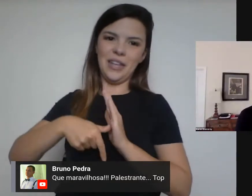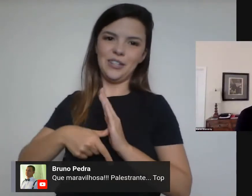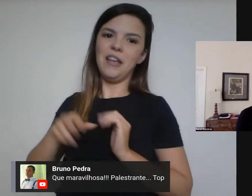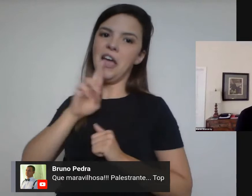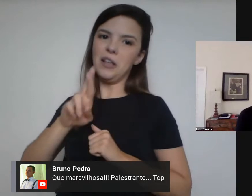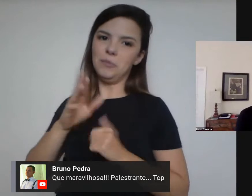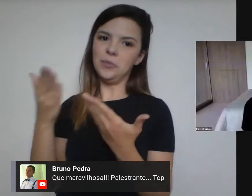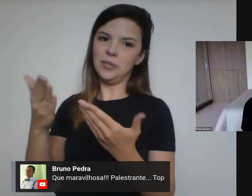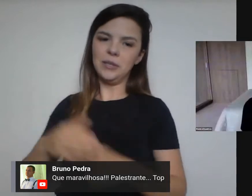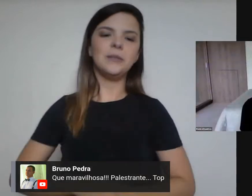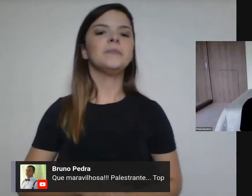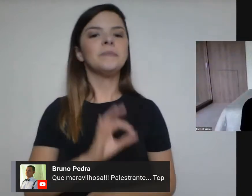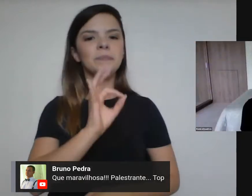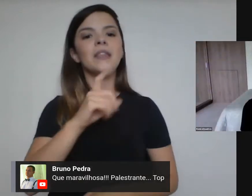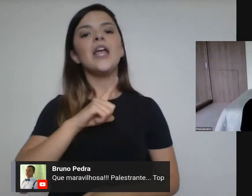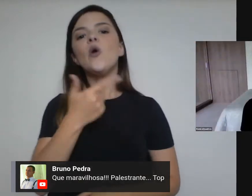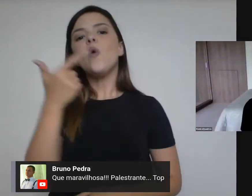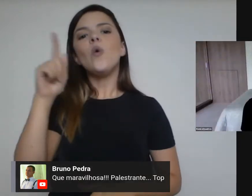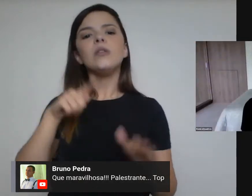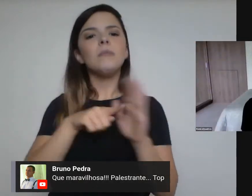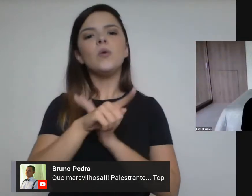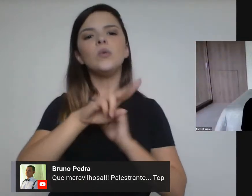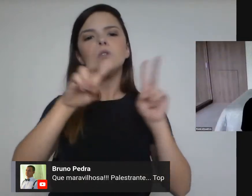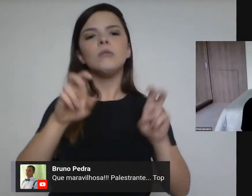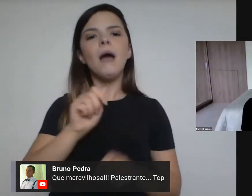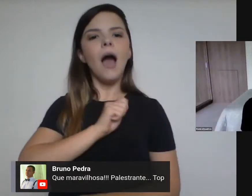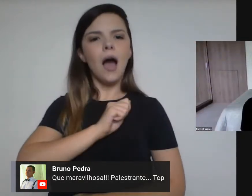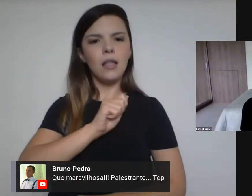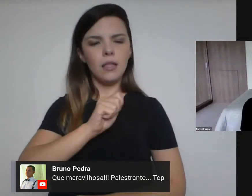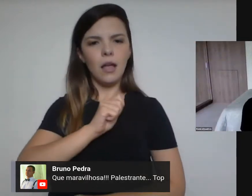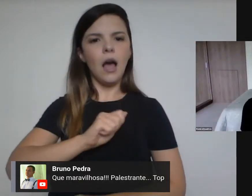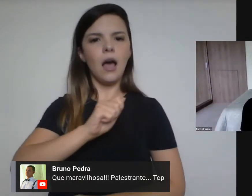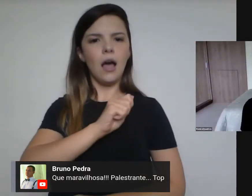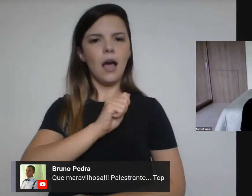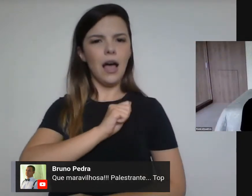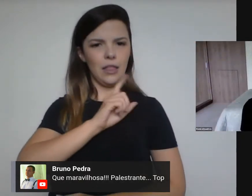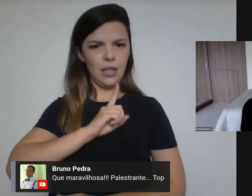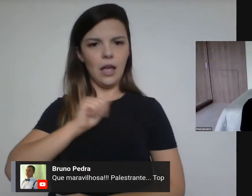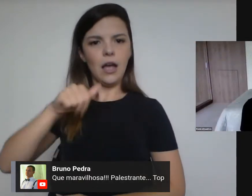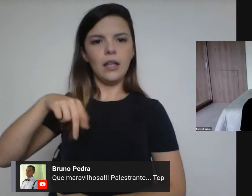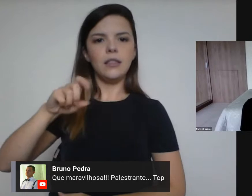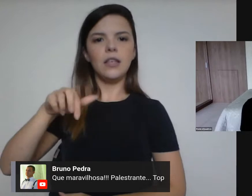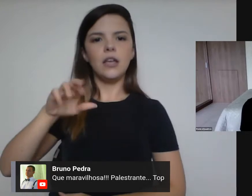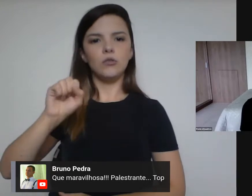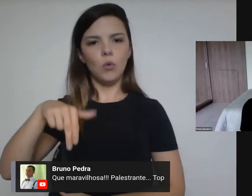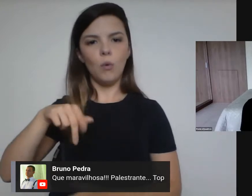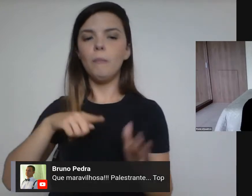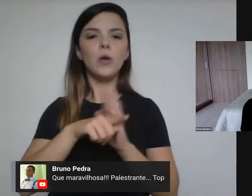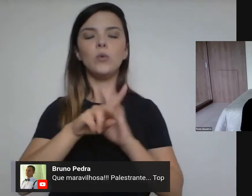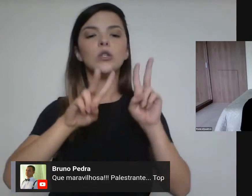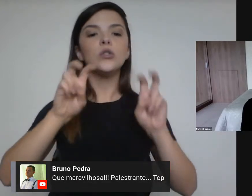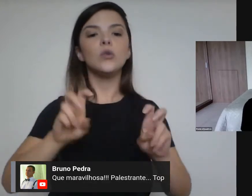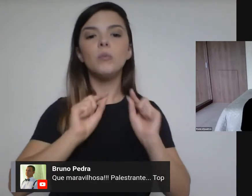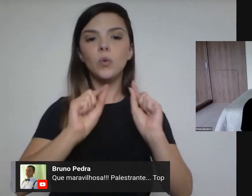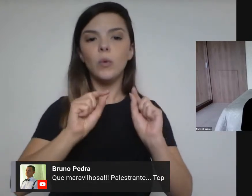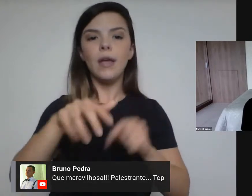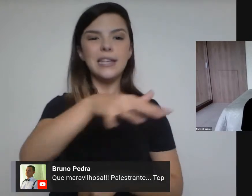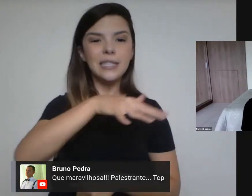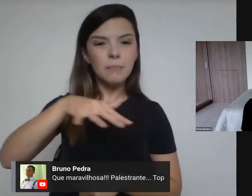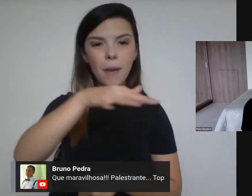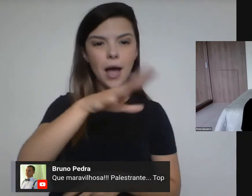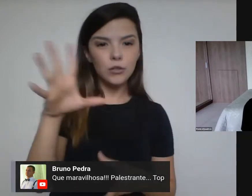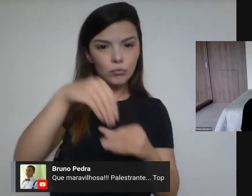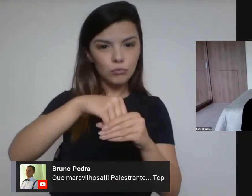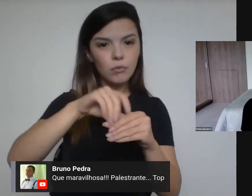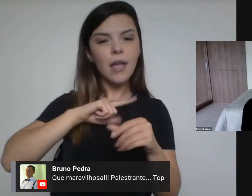another question from Anderson Almeida. In the cases where the space encodes different grammatical